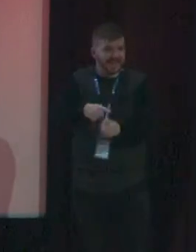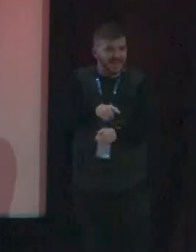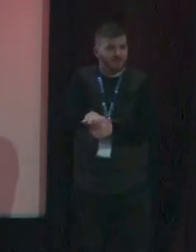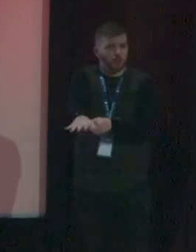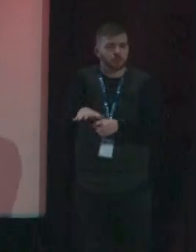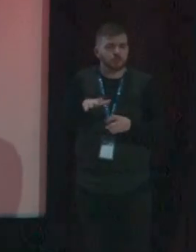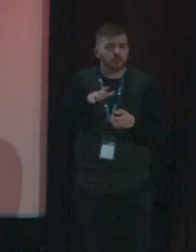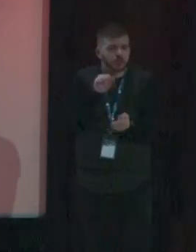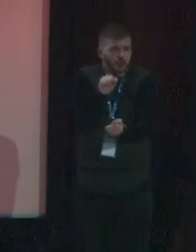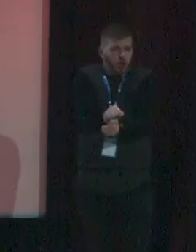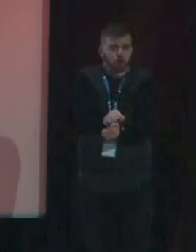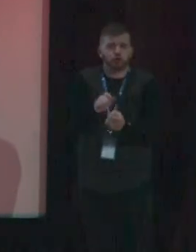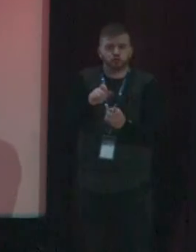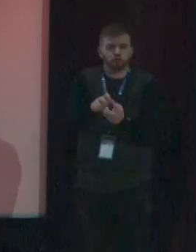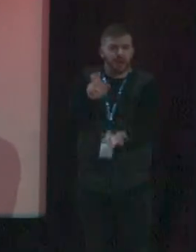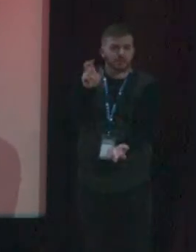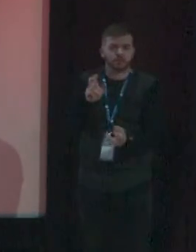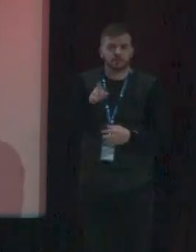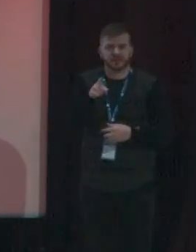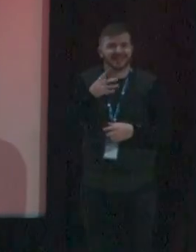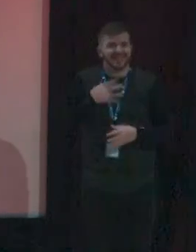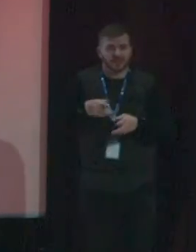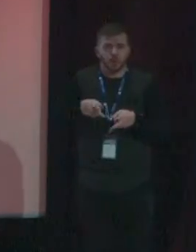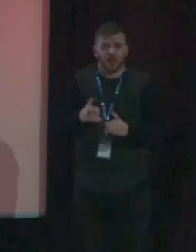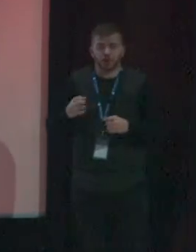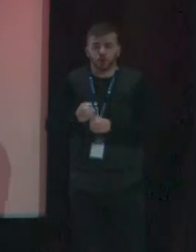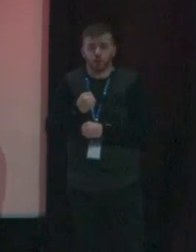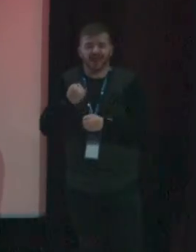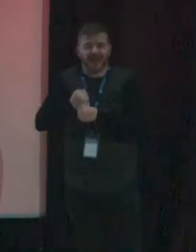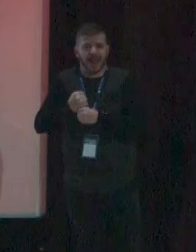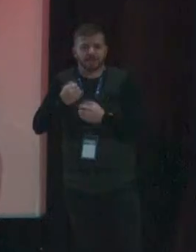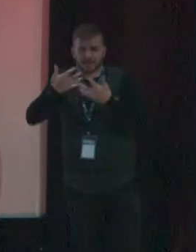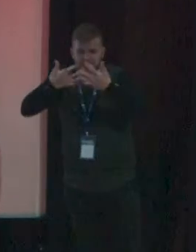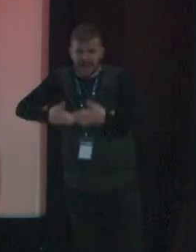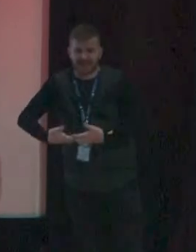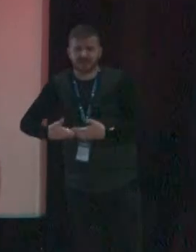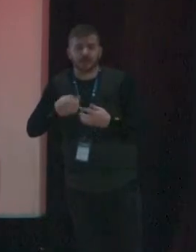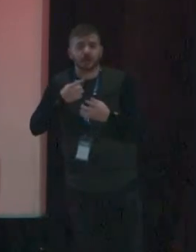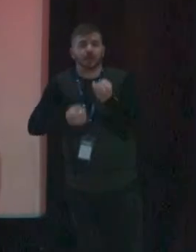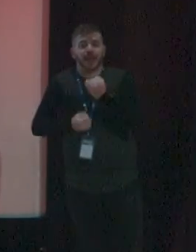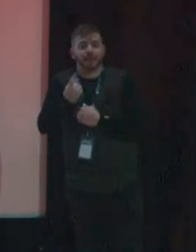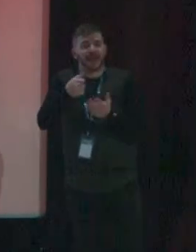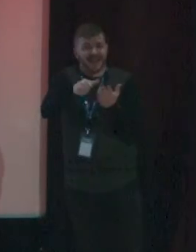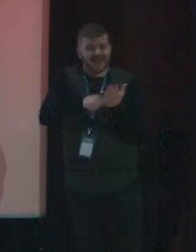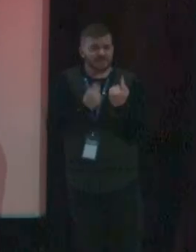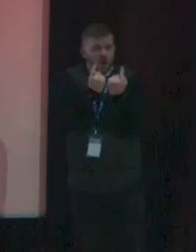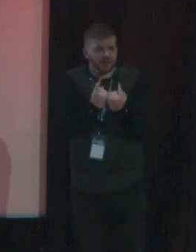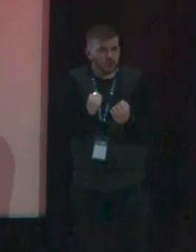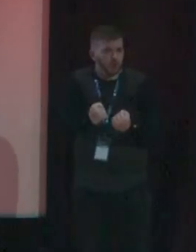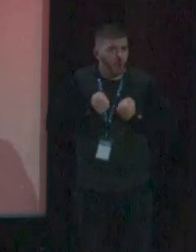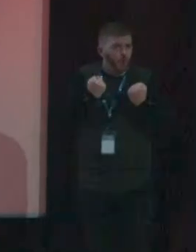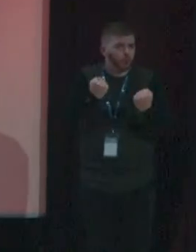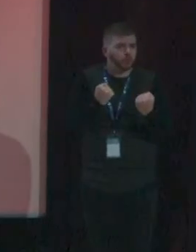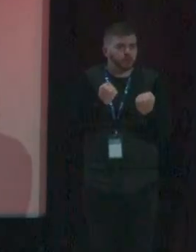into Dungeons & Dragons. They needed a way to do it in game mechanics, and part of that ended up having to be a list of objects that you owned, which has become increasingly